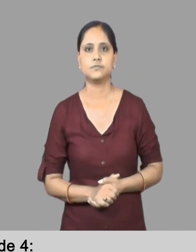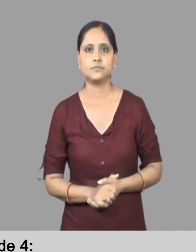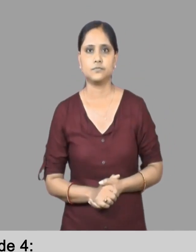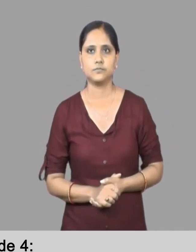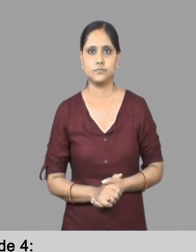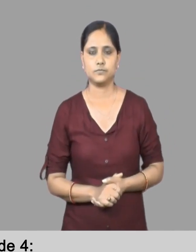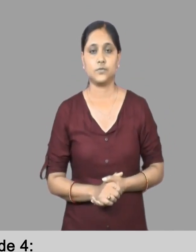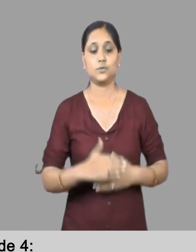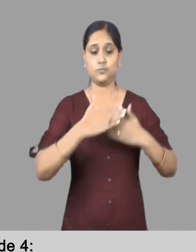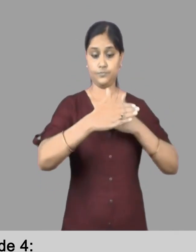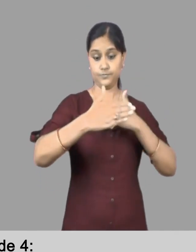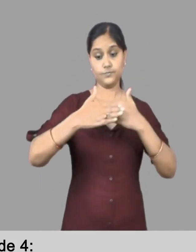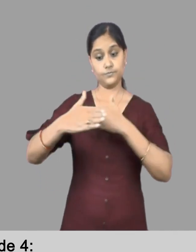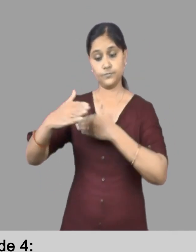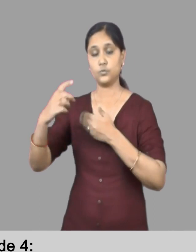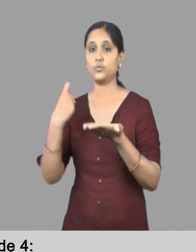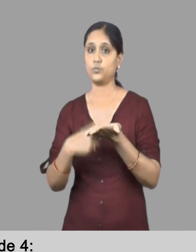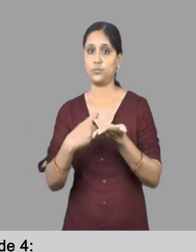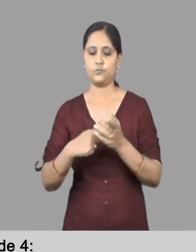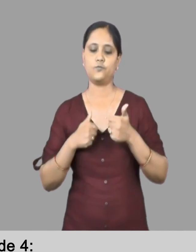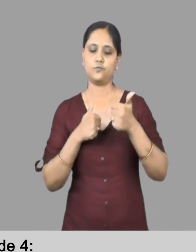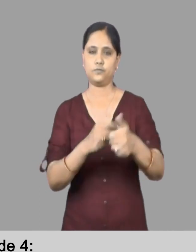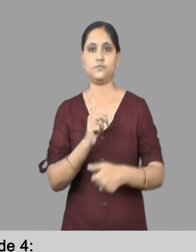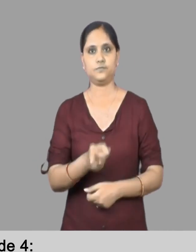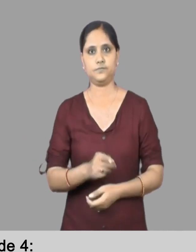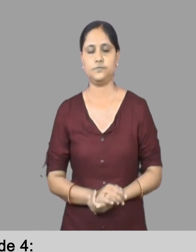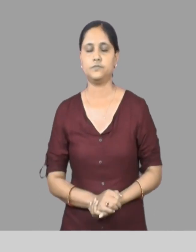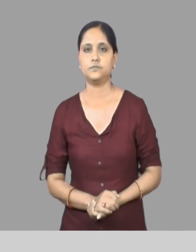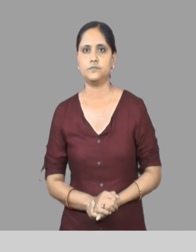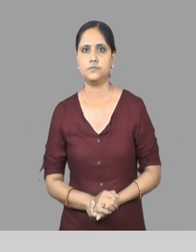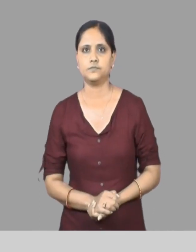restricted, duly maintaining social distancing norms.